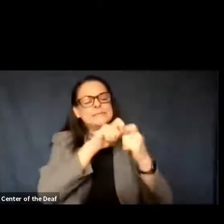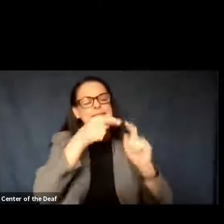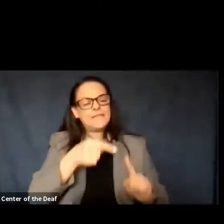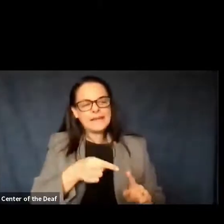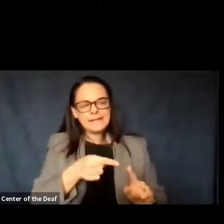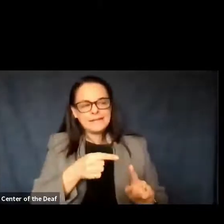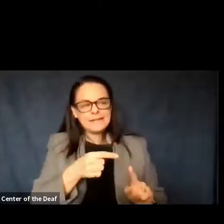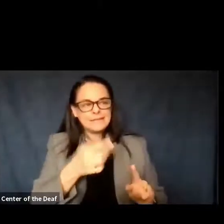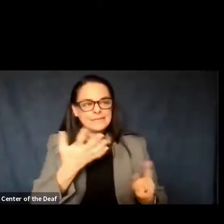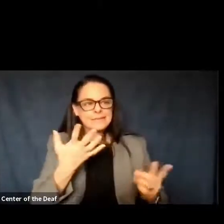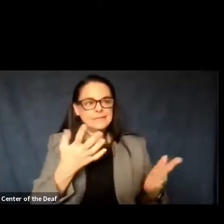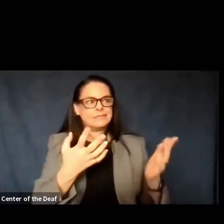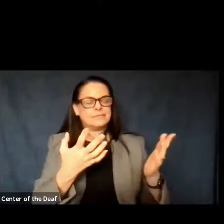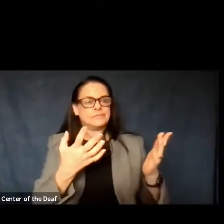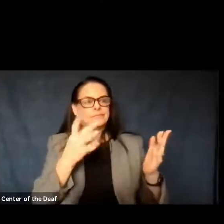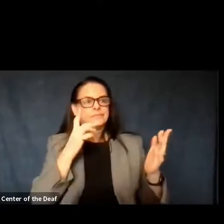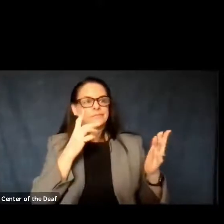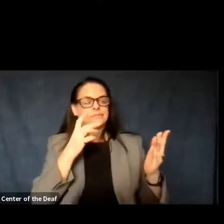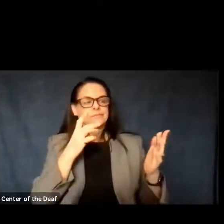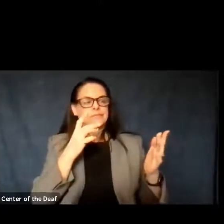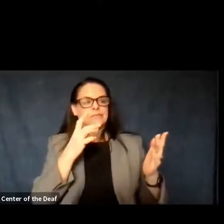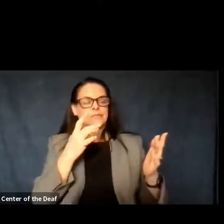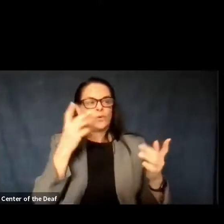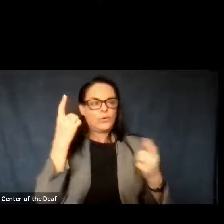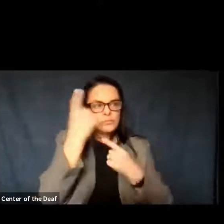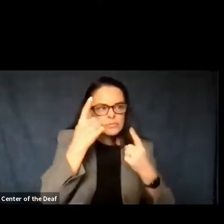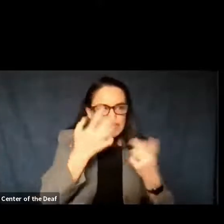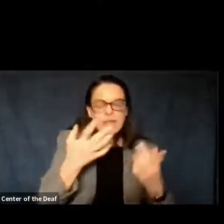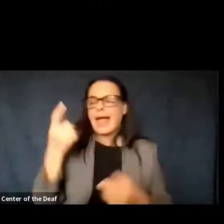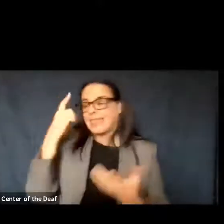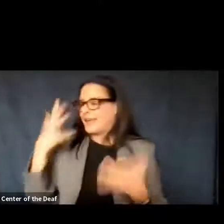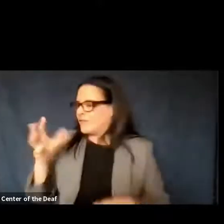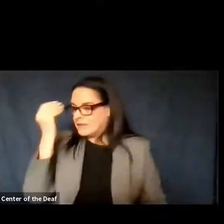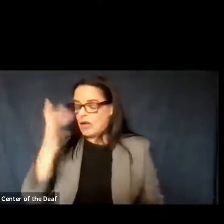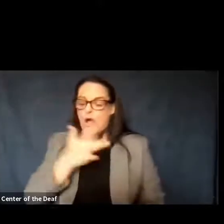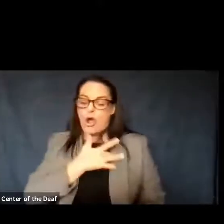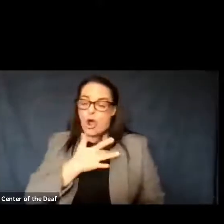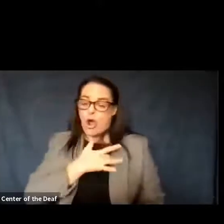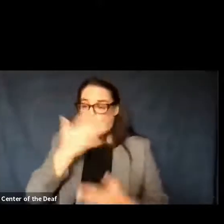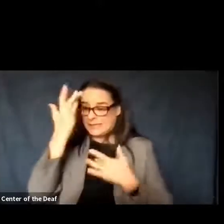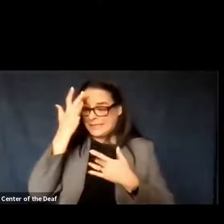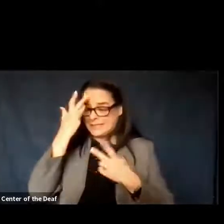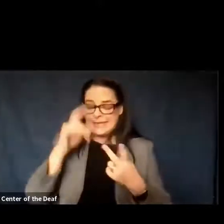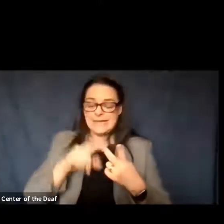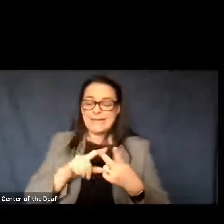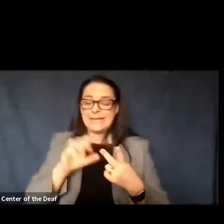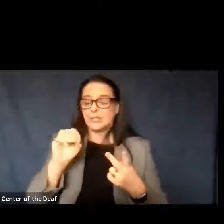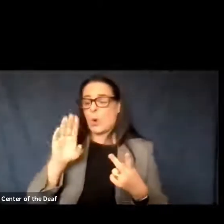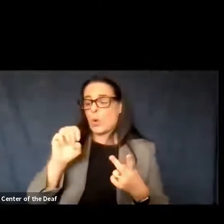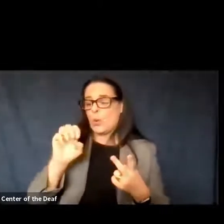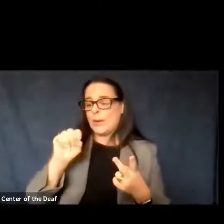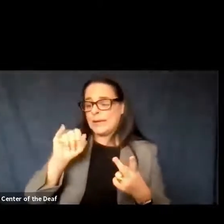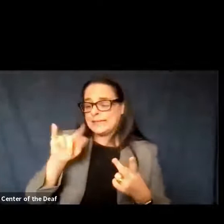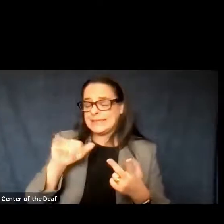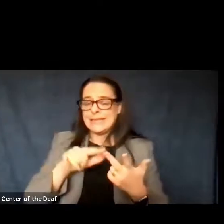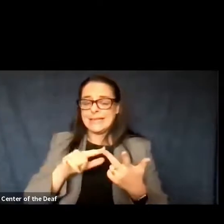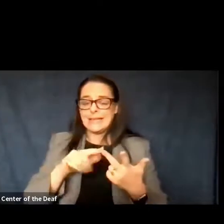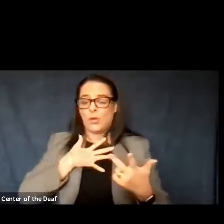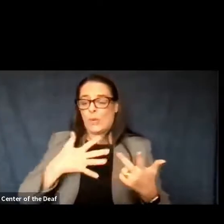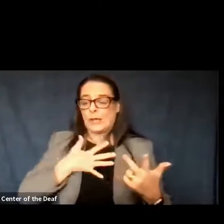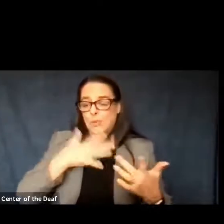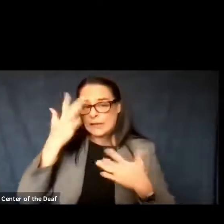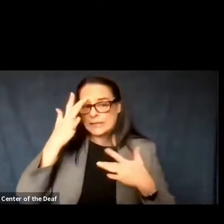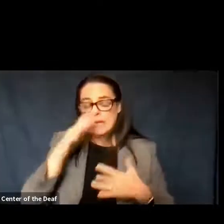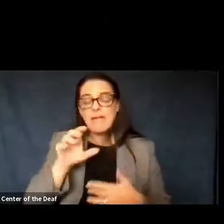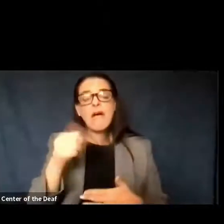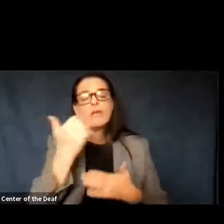And I think I hit that. It's heart disease, it's obesity, it's respiratory disease. The other piece in our community